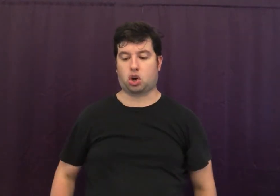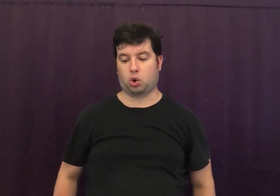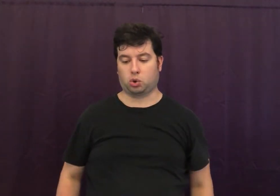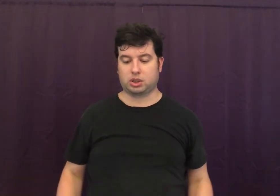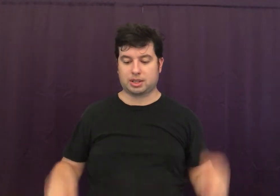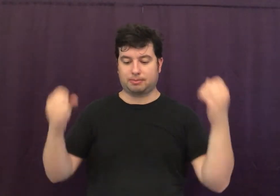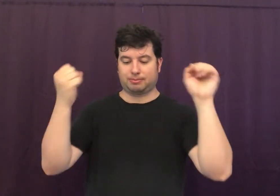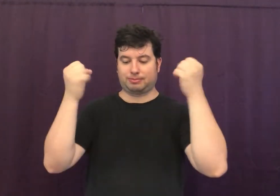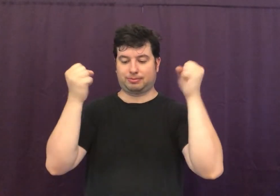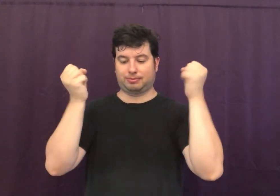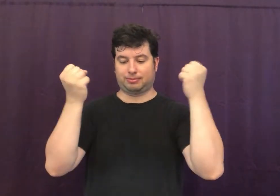cold,